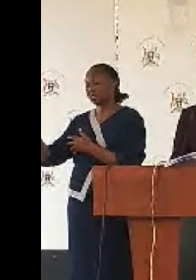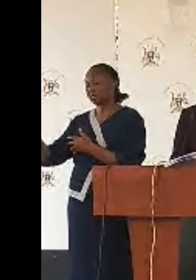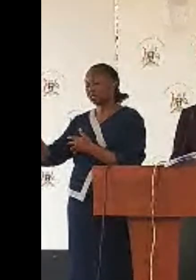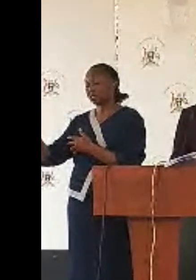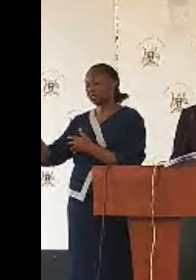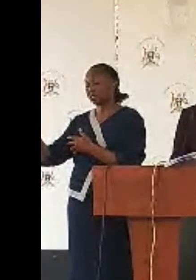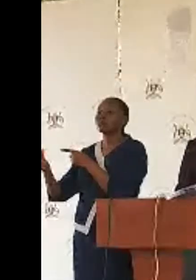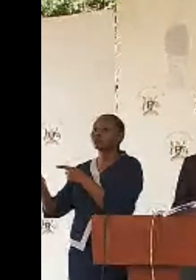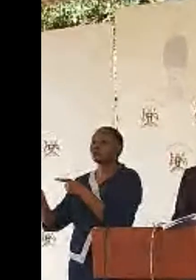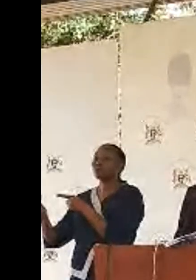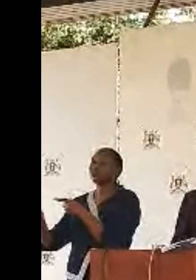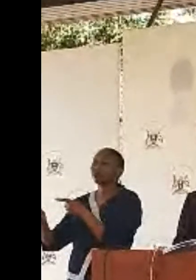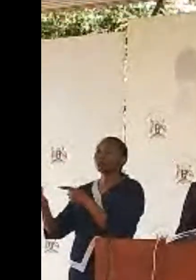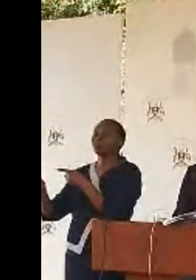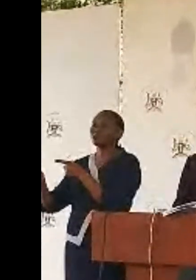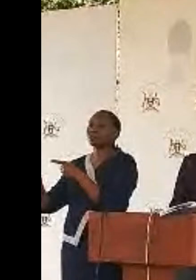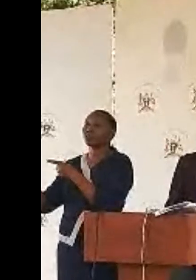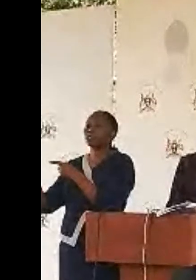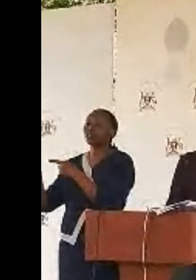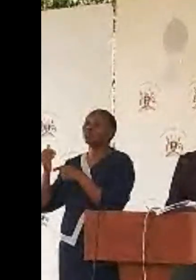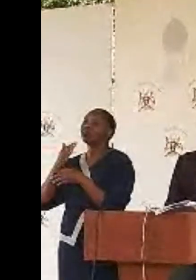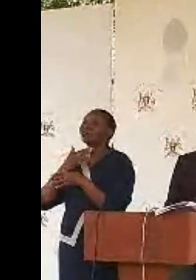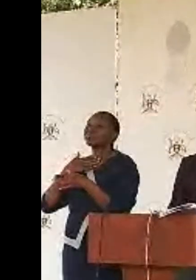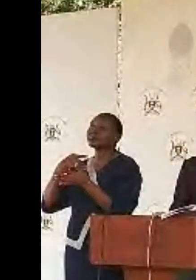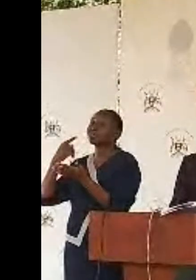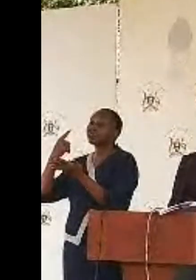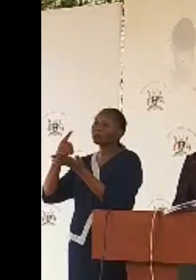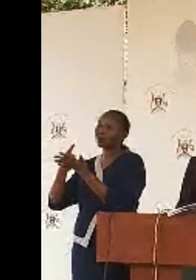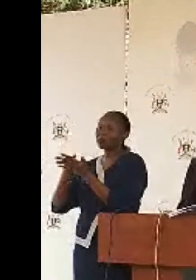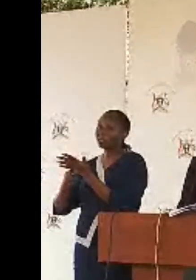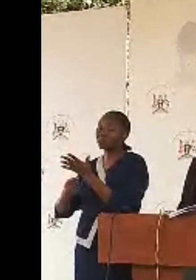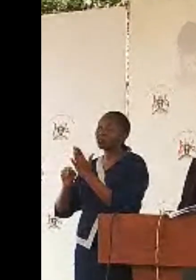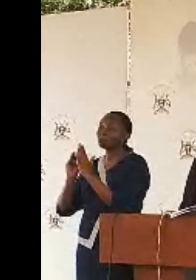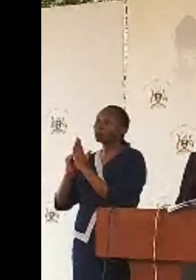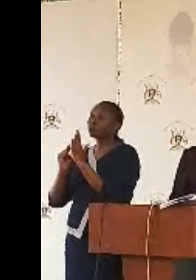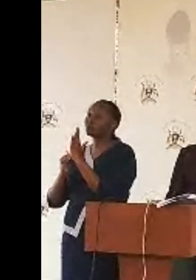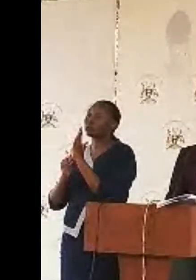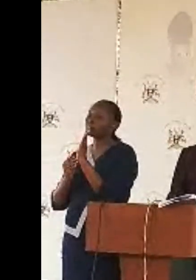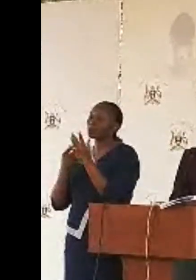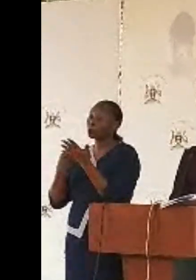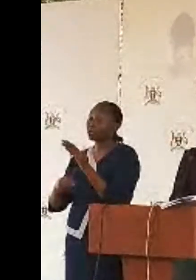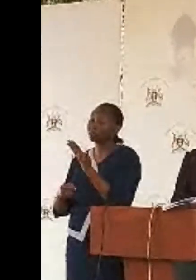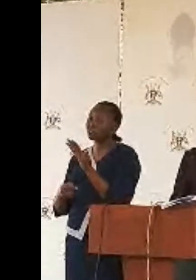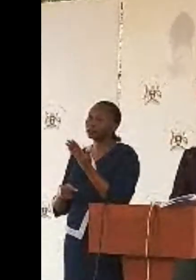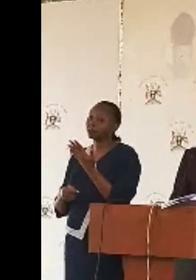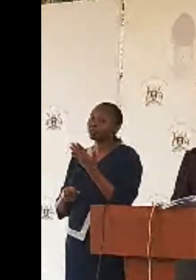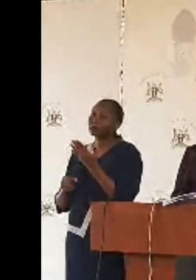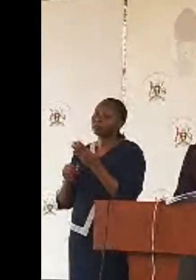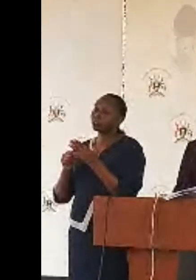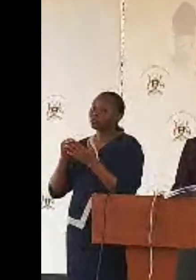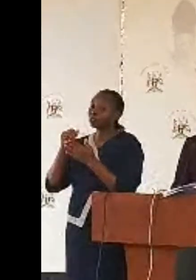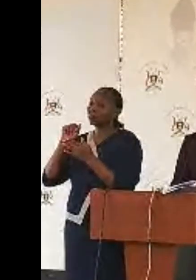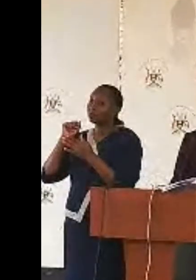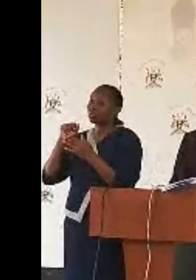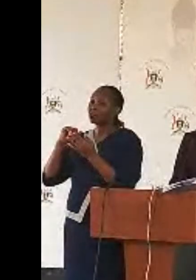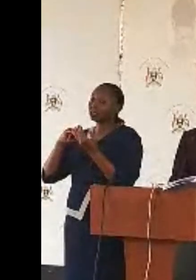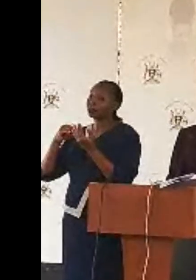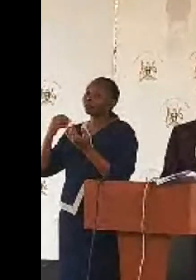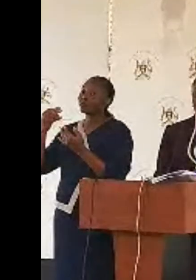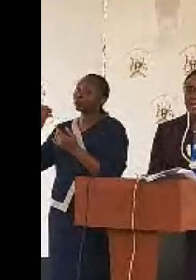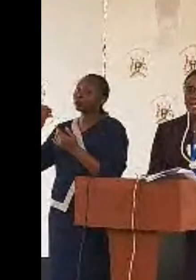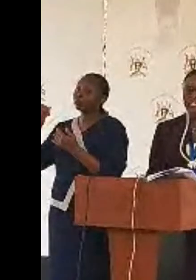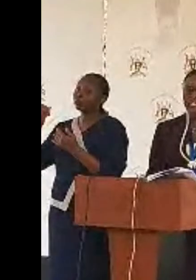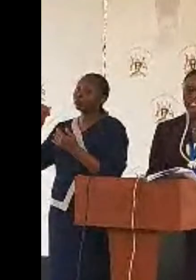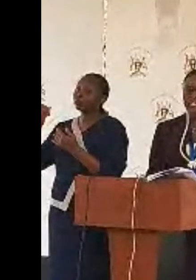kino ebisaanyizo by'abayizi bye bateeka okuba nabyo ekisookera ddala bano abali mu siniya ey'omukaaga